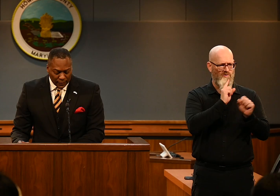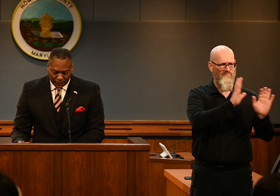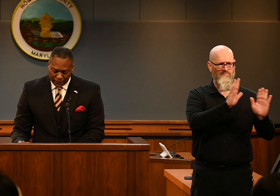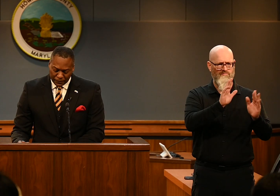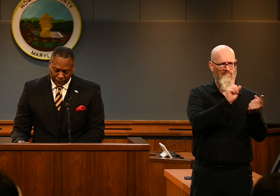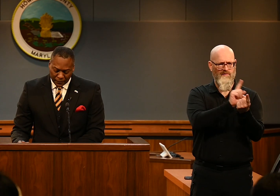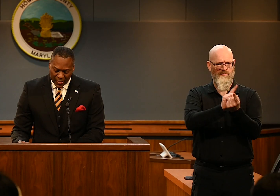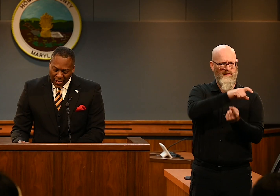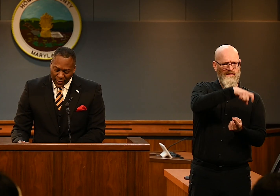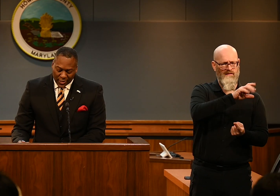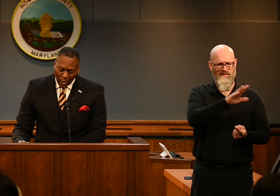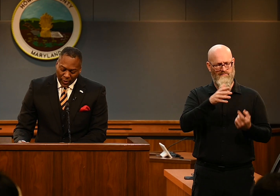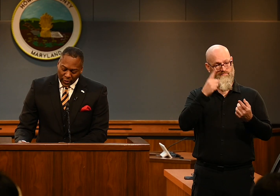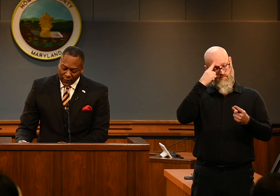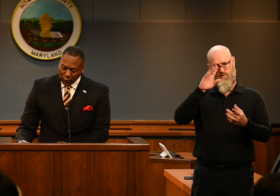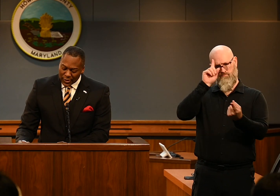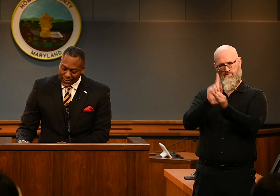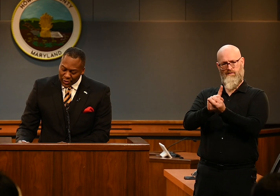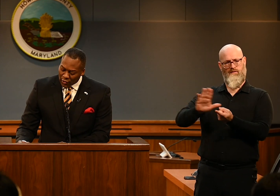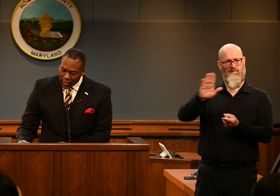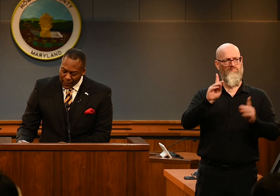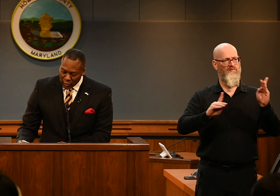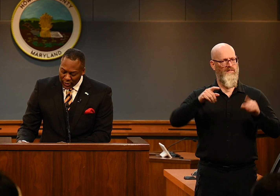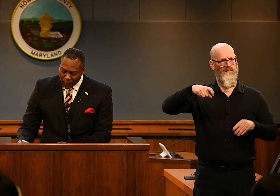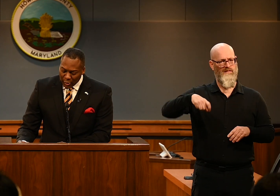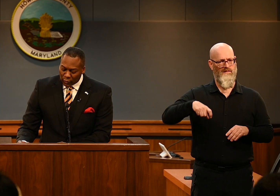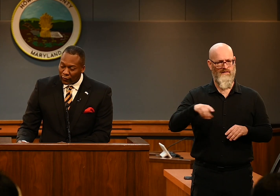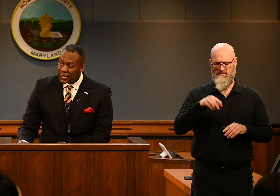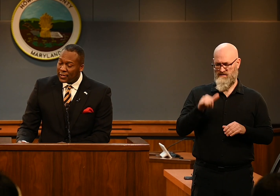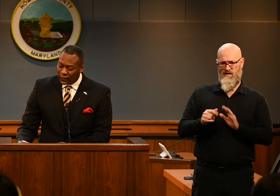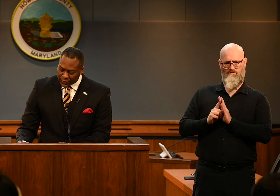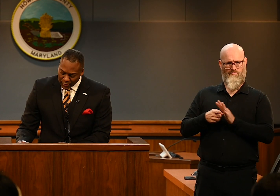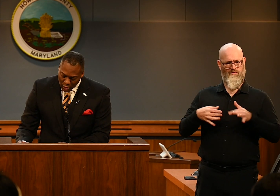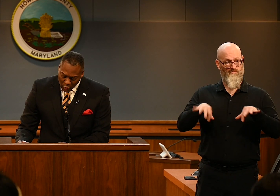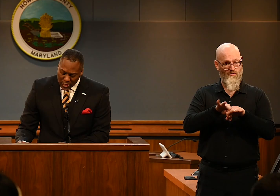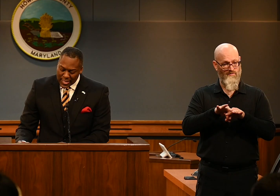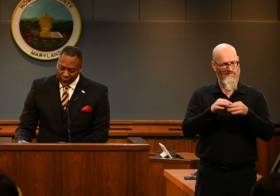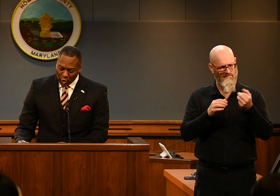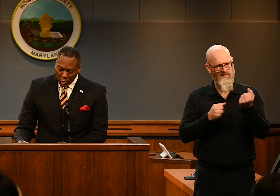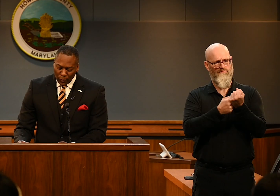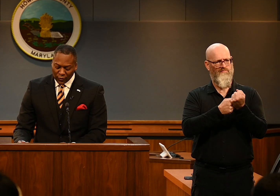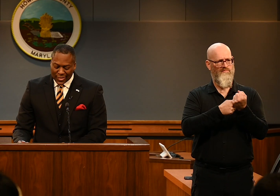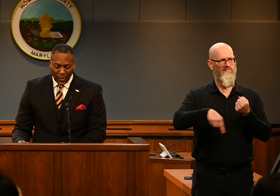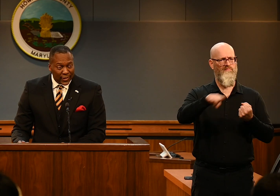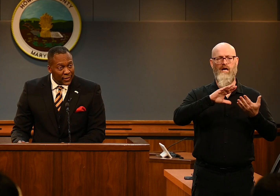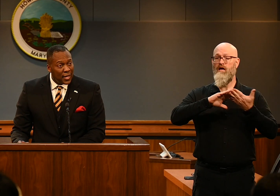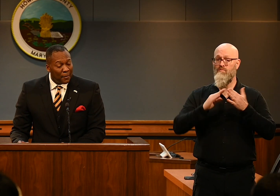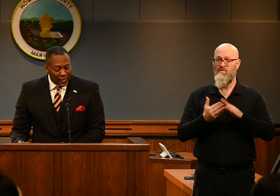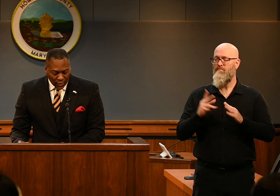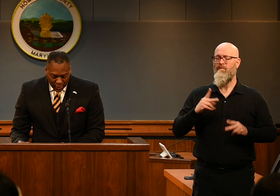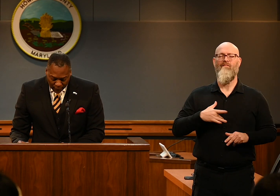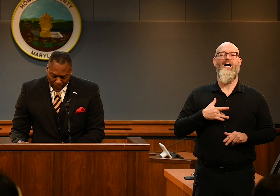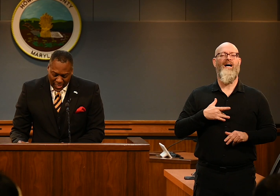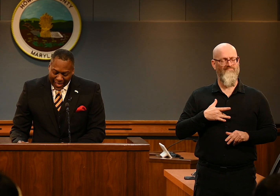people. This moment reinforces that strong communities are built when residents feel secure in their homes, respected